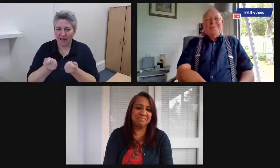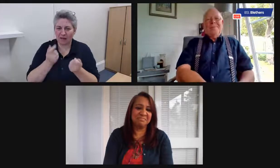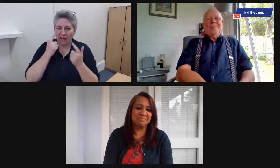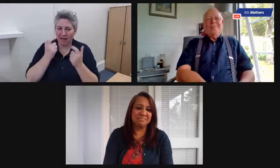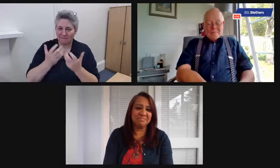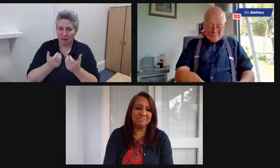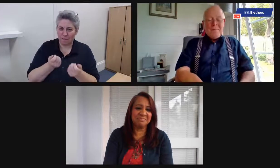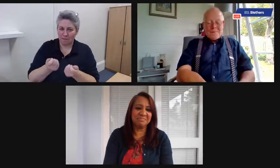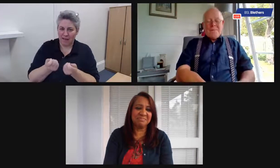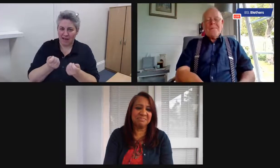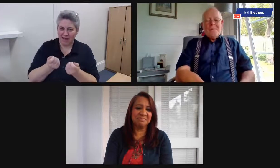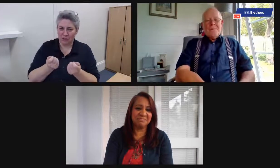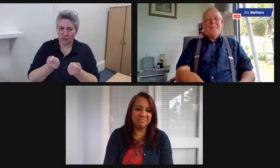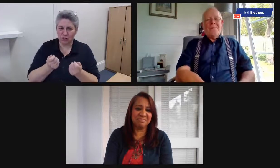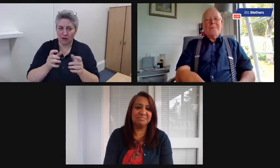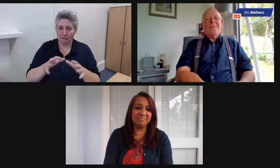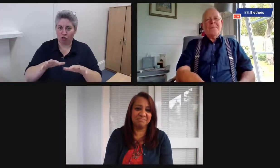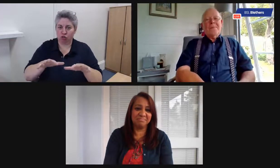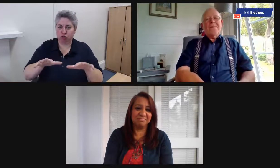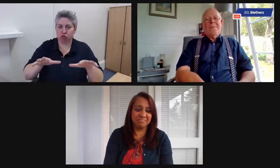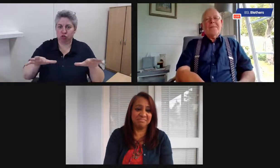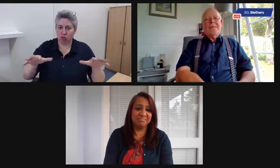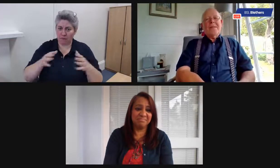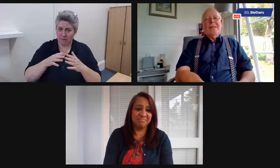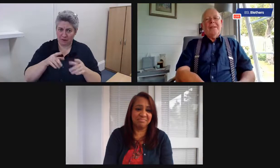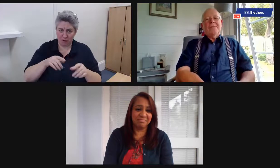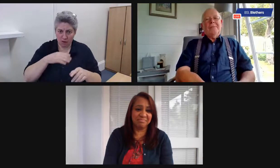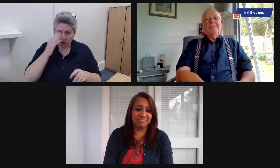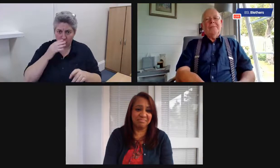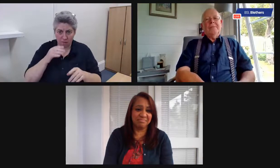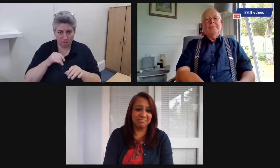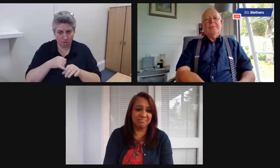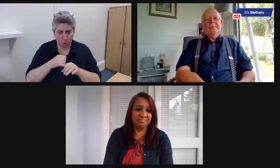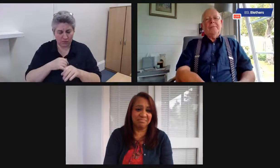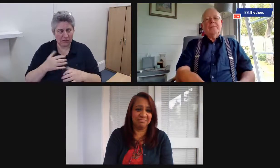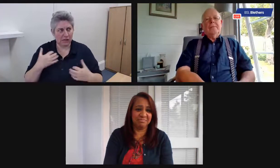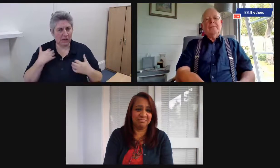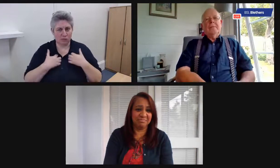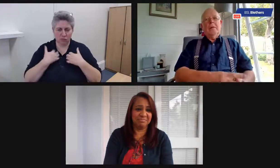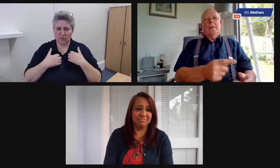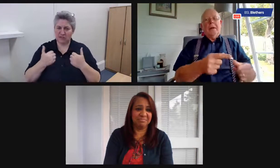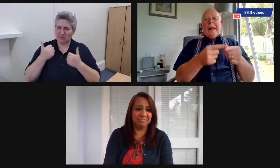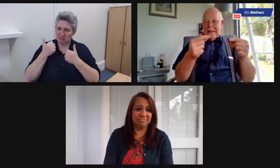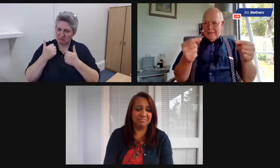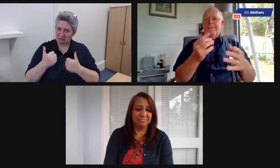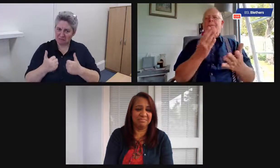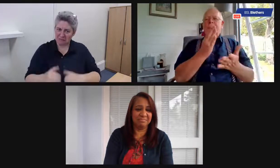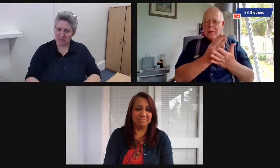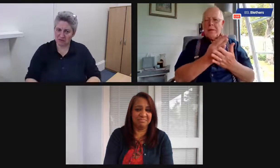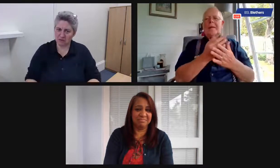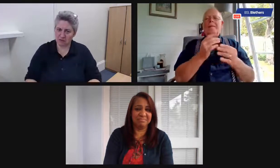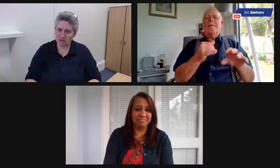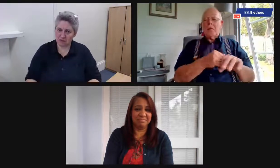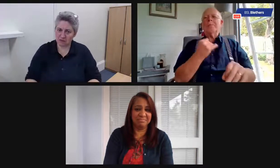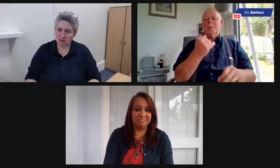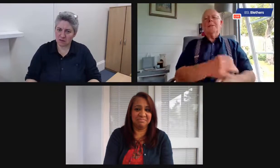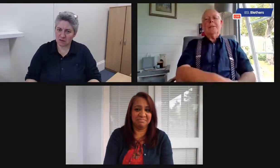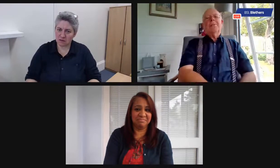much. Well, I suppose it's about careful management then, I suppose, because Yeah. obviously what we don't want is something out of control and killing